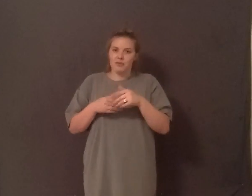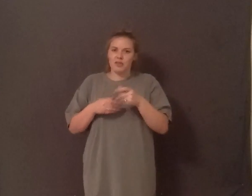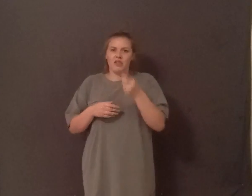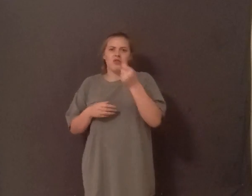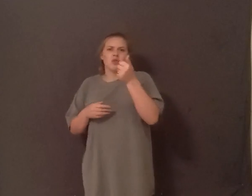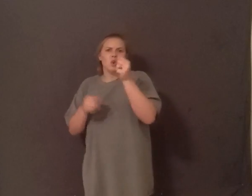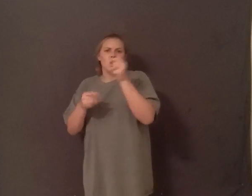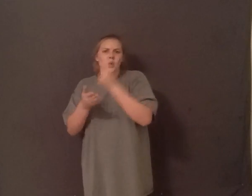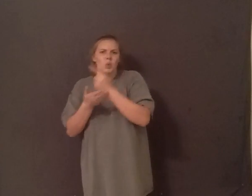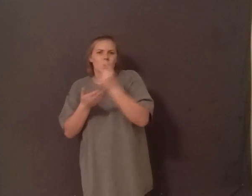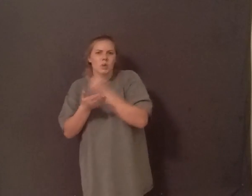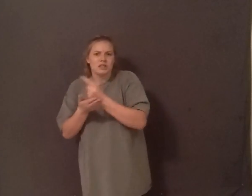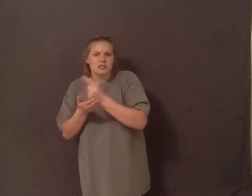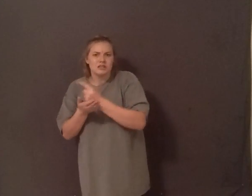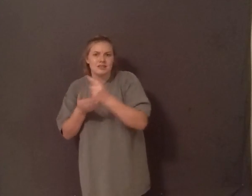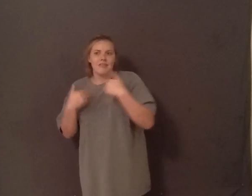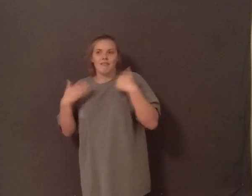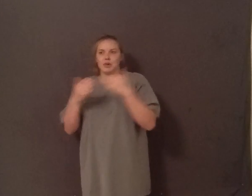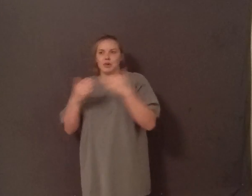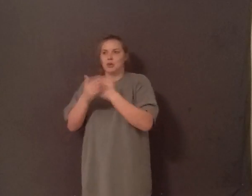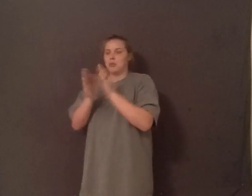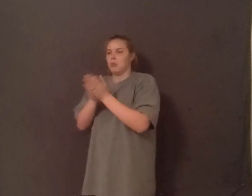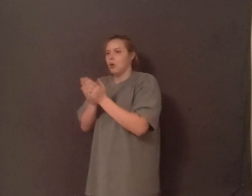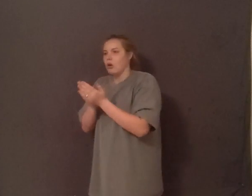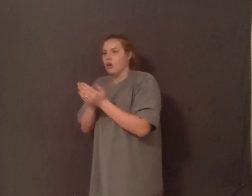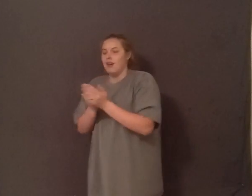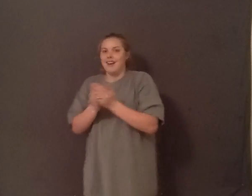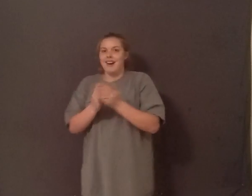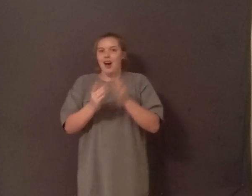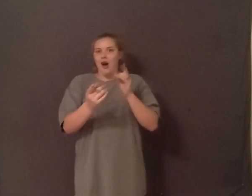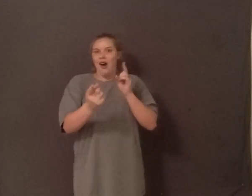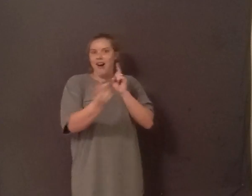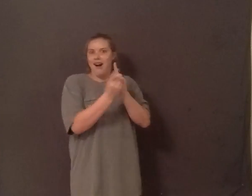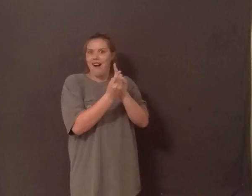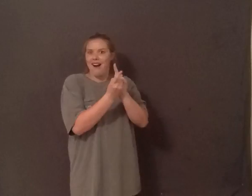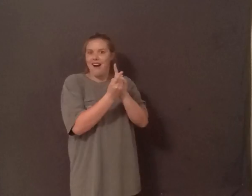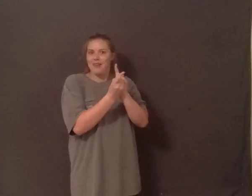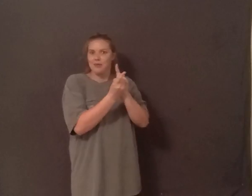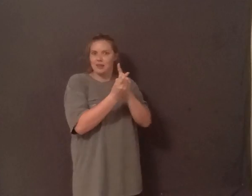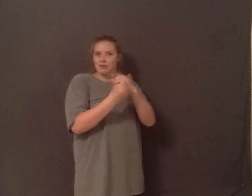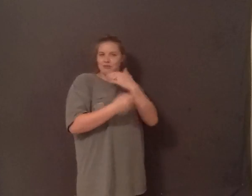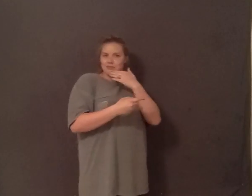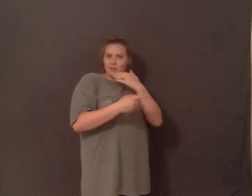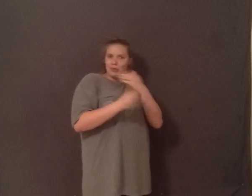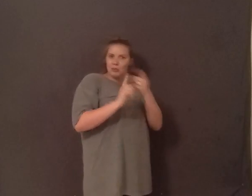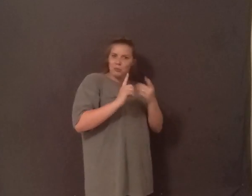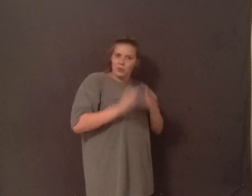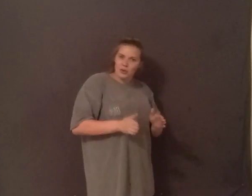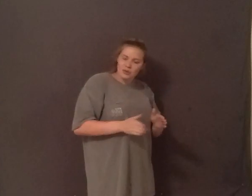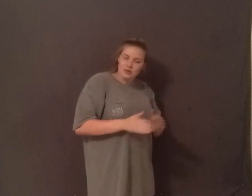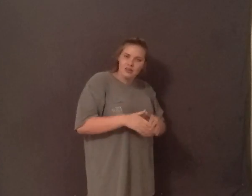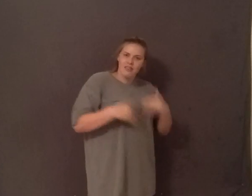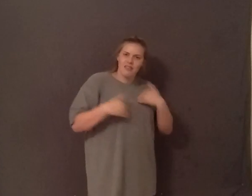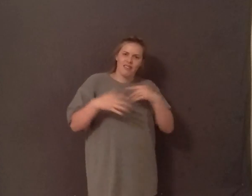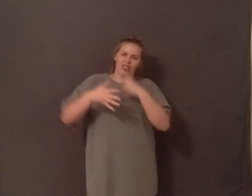me to a book that changes my life, or leads me to meet someone that changes my life, or whatever? Isn't it possible? Maybe it's possible